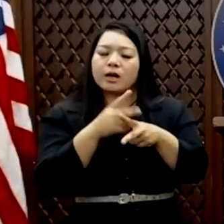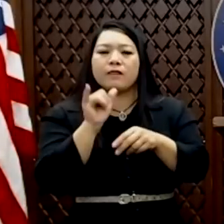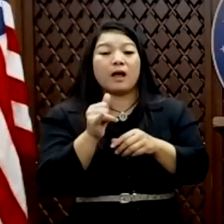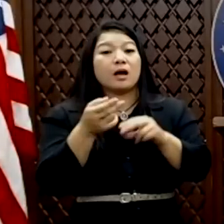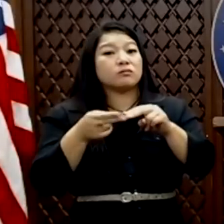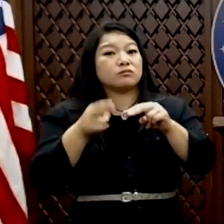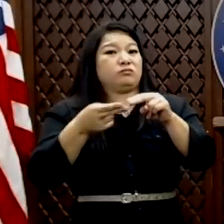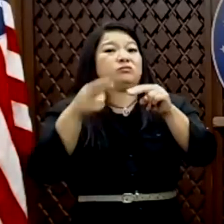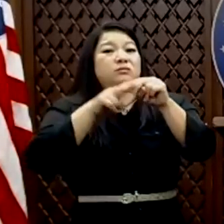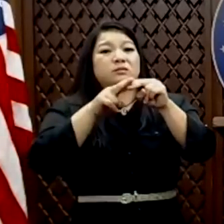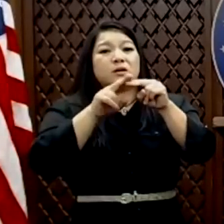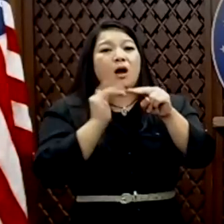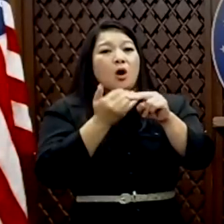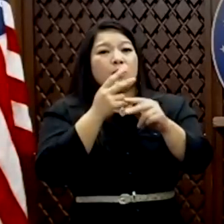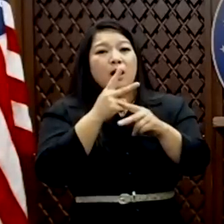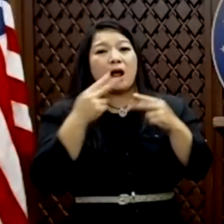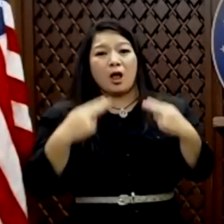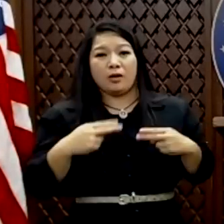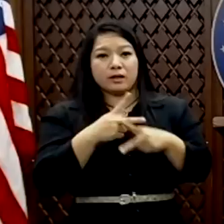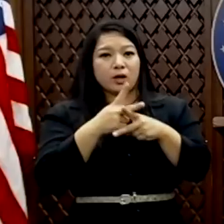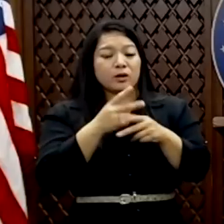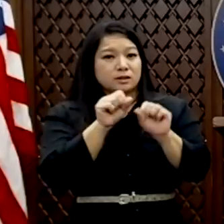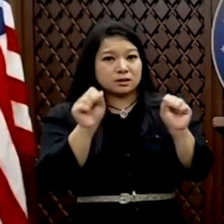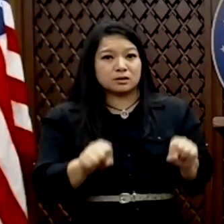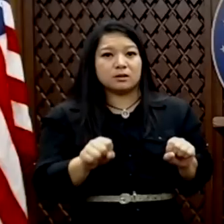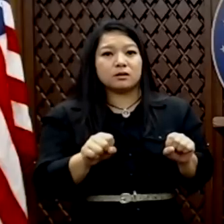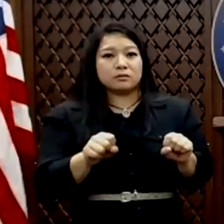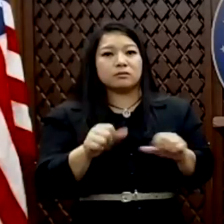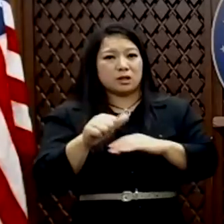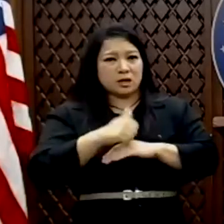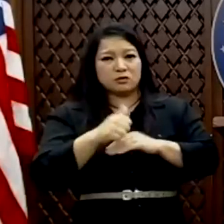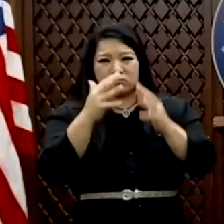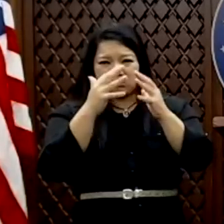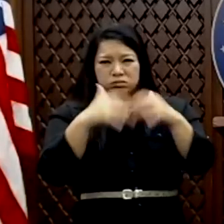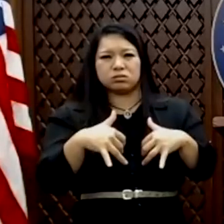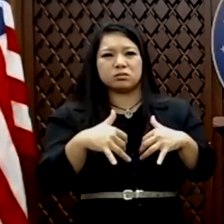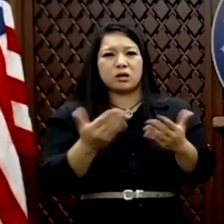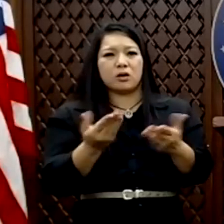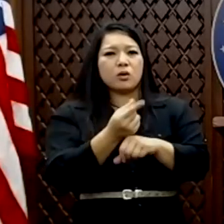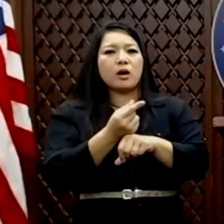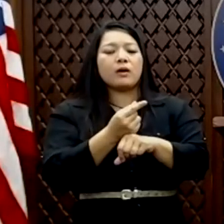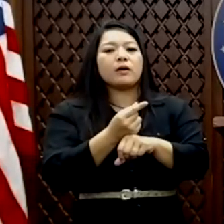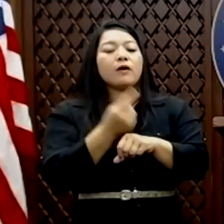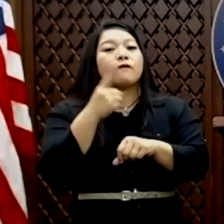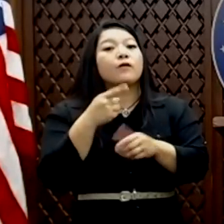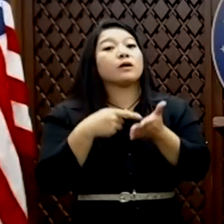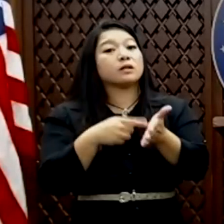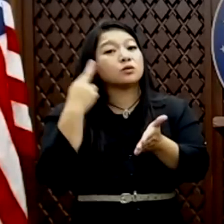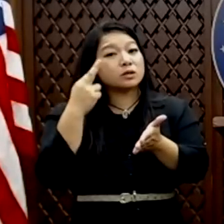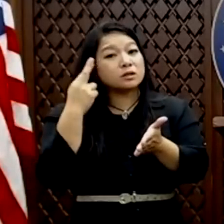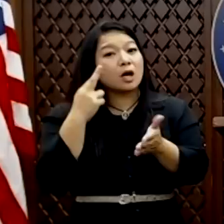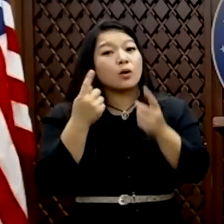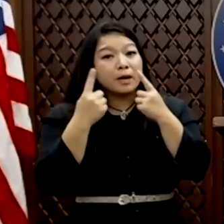number rises, our healthcare system runs the risk of collapse. For this reason, I will